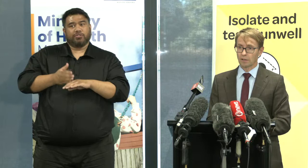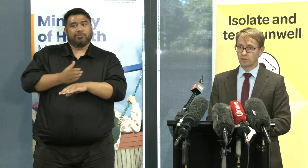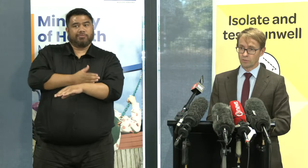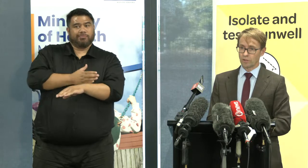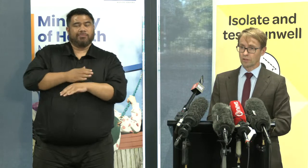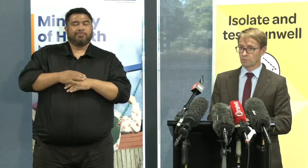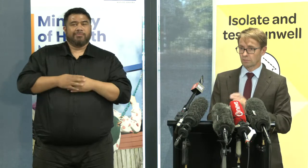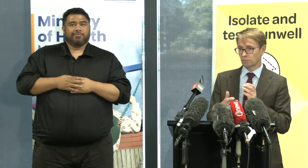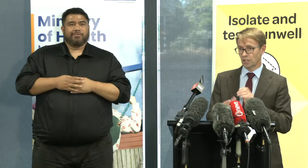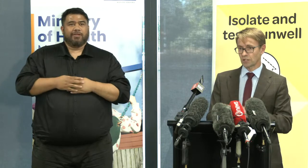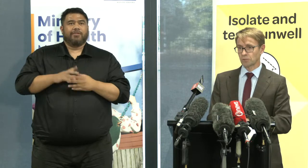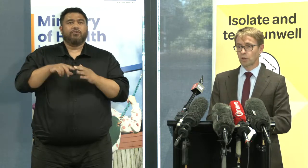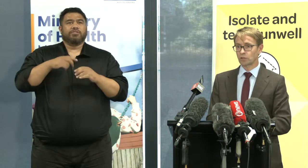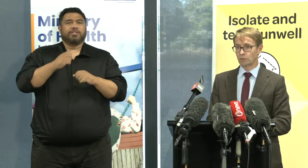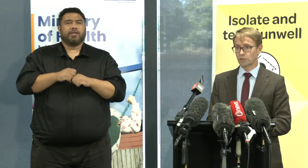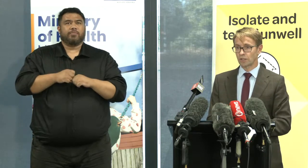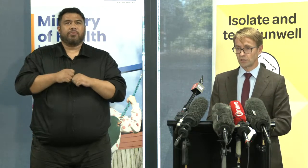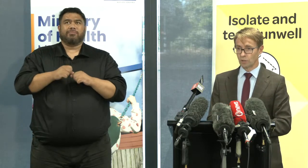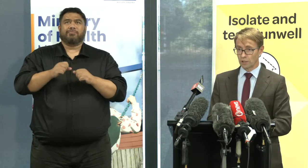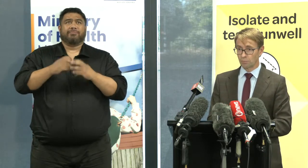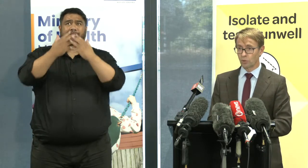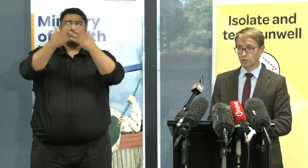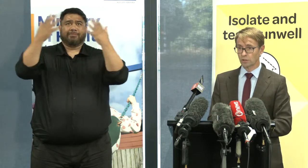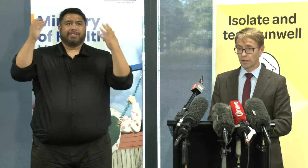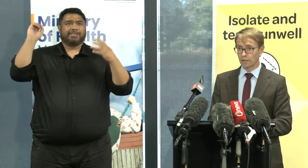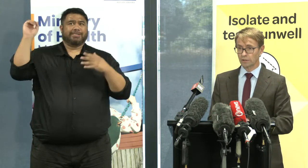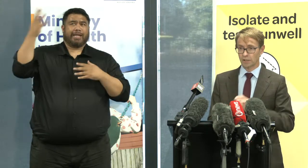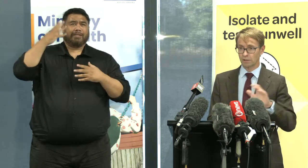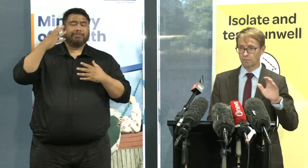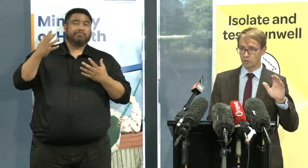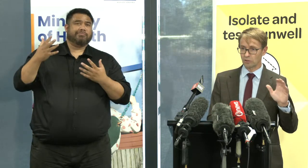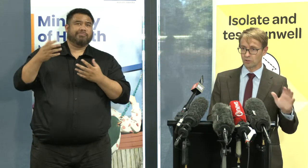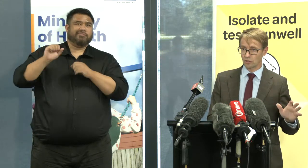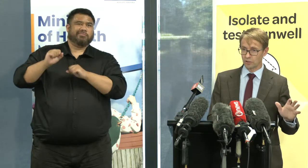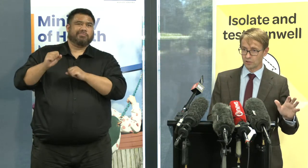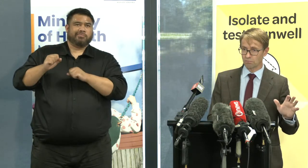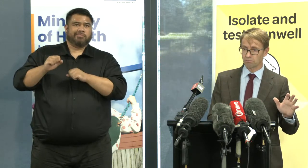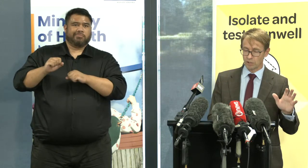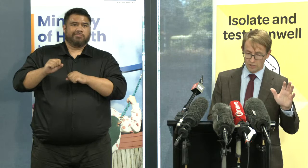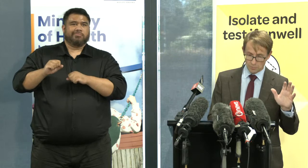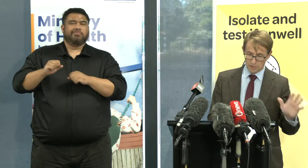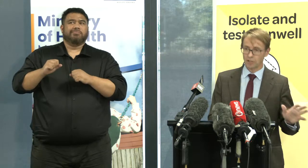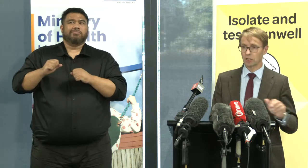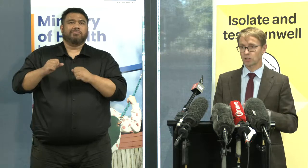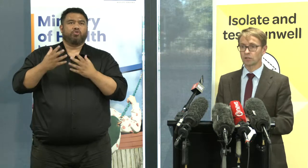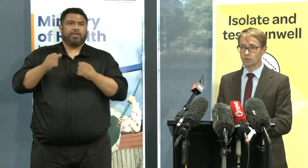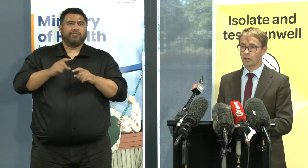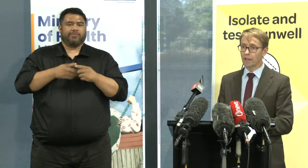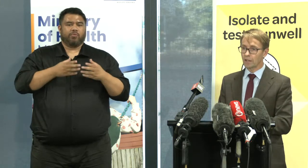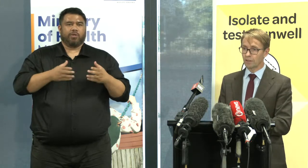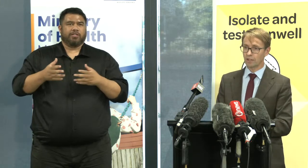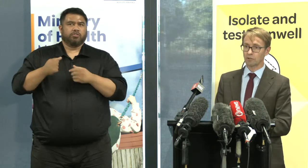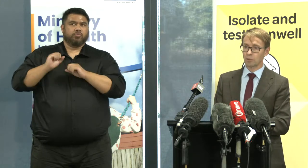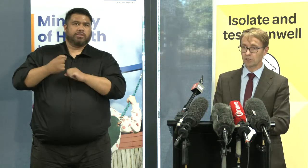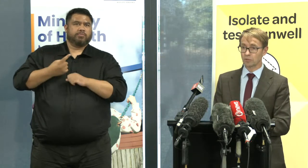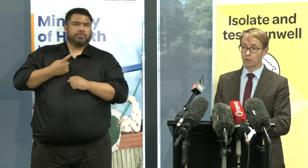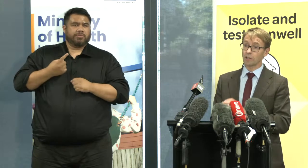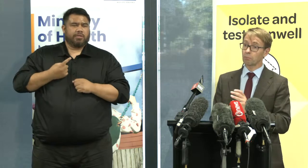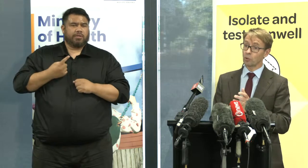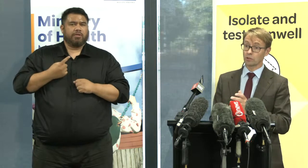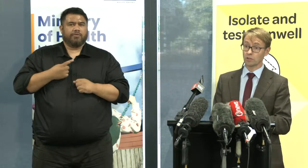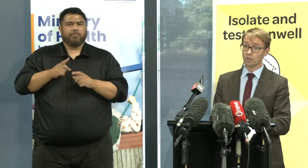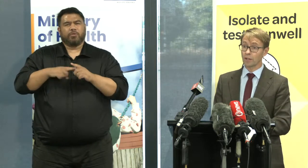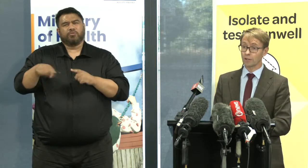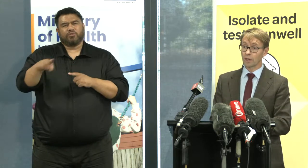that UV sun exposure is really important, and there are specific initiatives on that, and I think everybody's aware